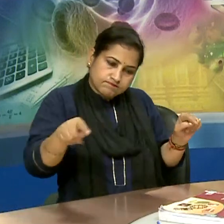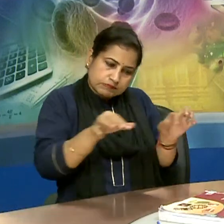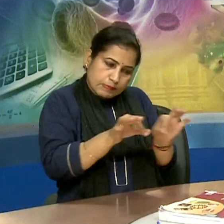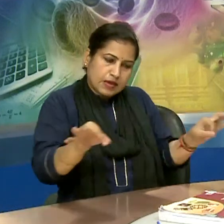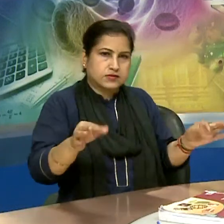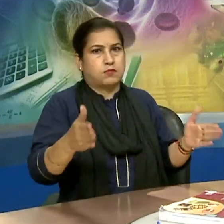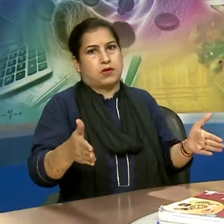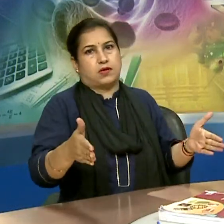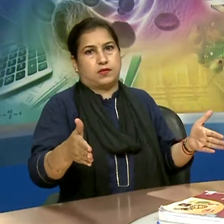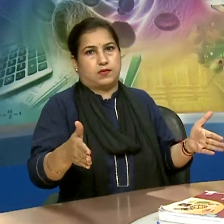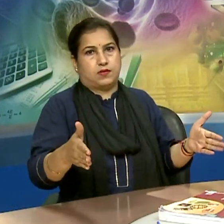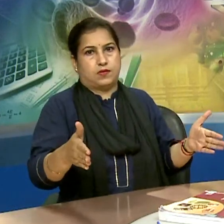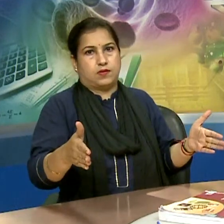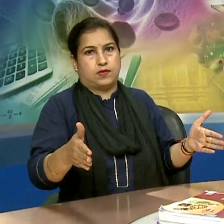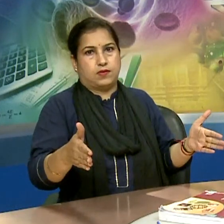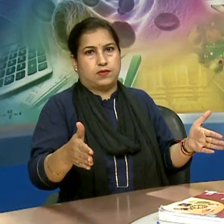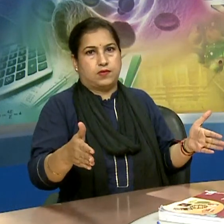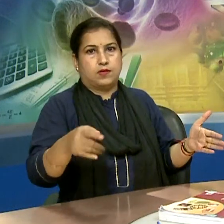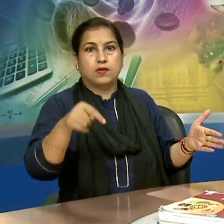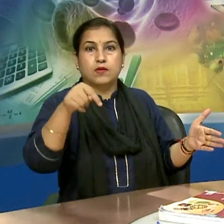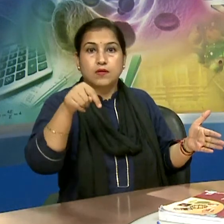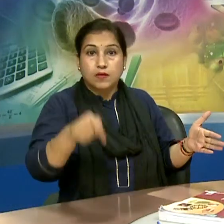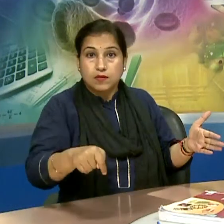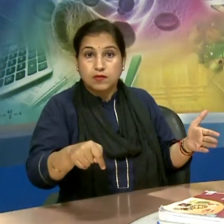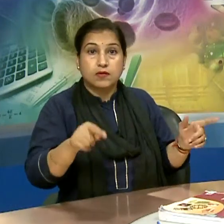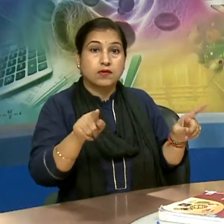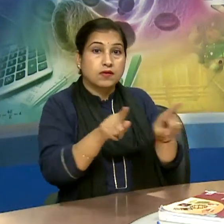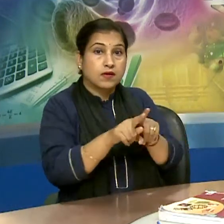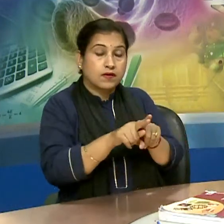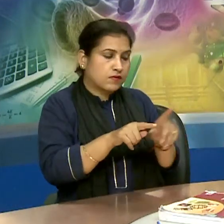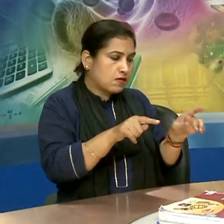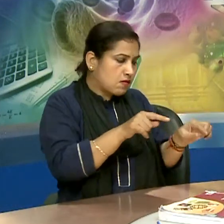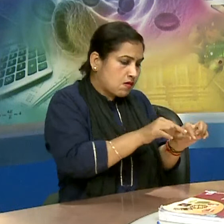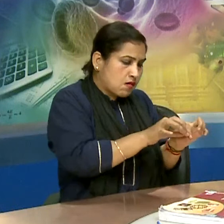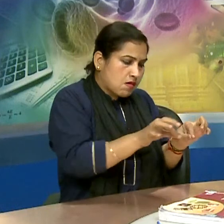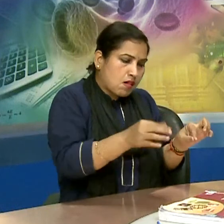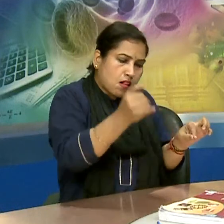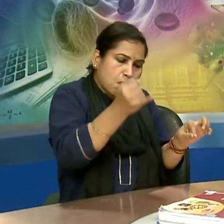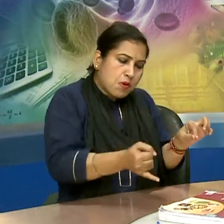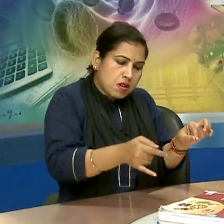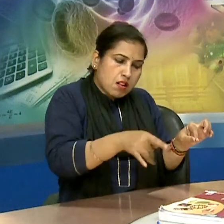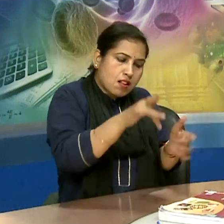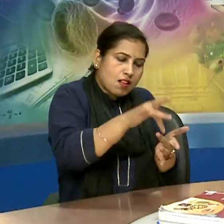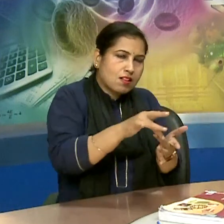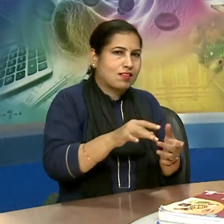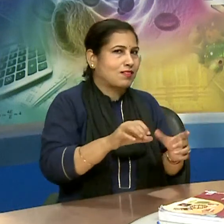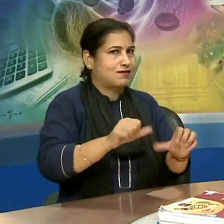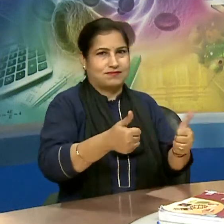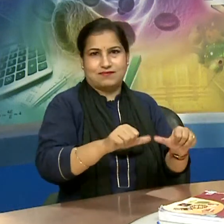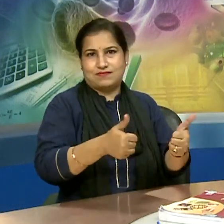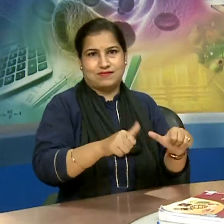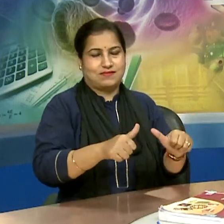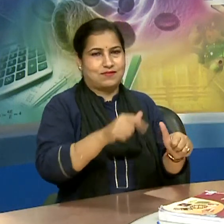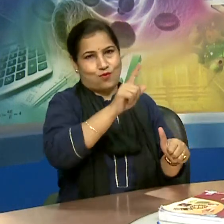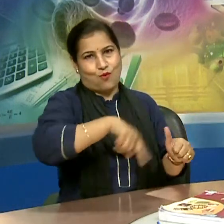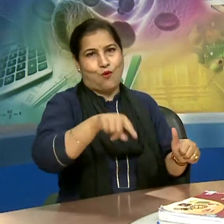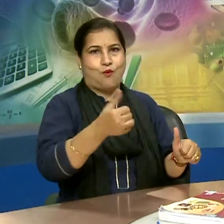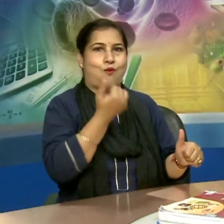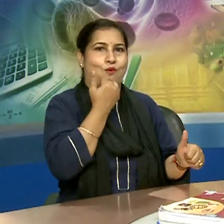It wouldn't make sense for me to stop in the middle or to go